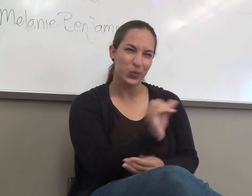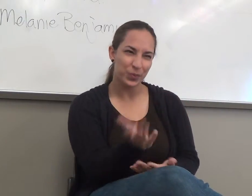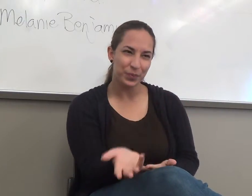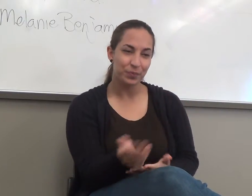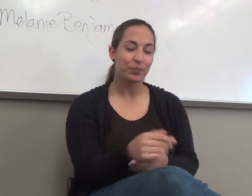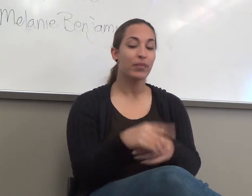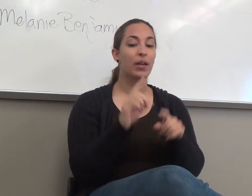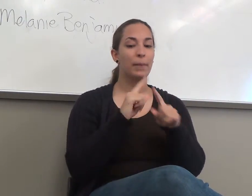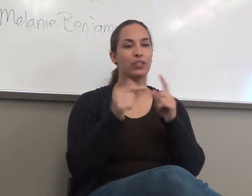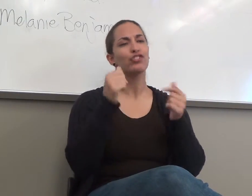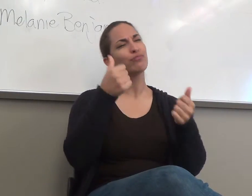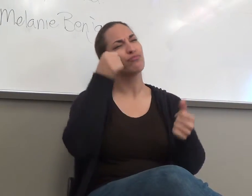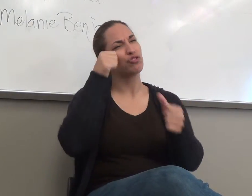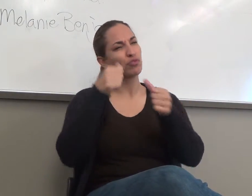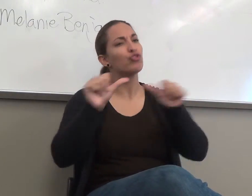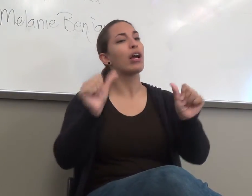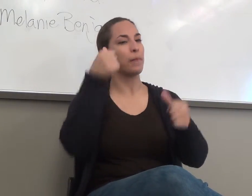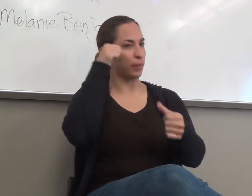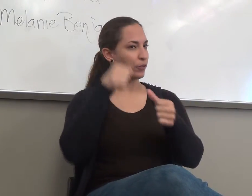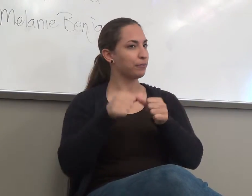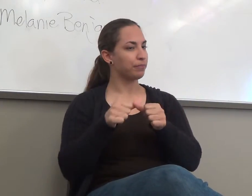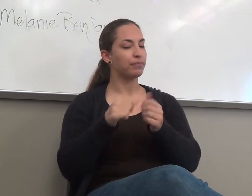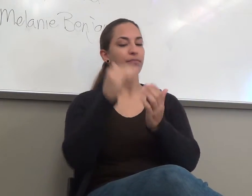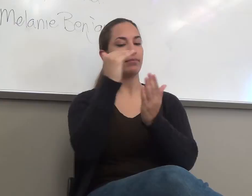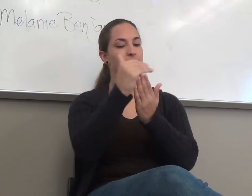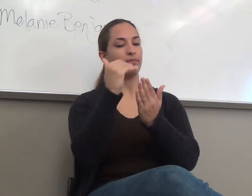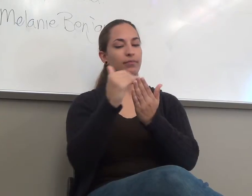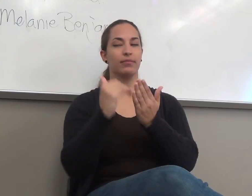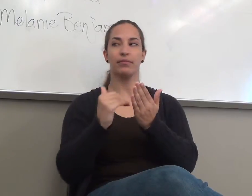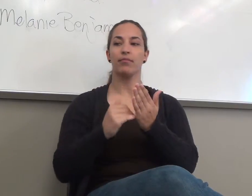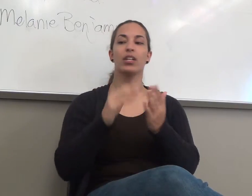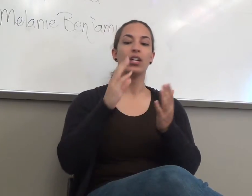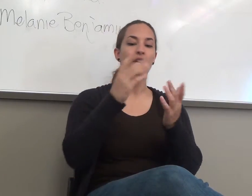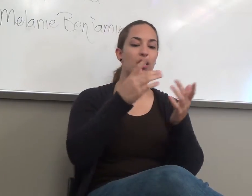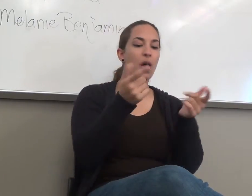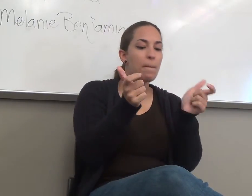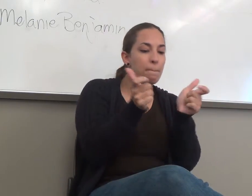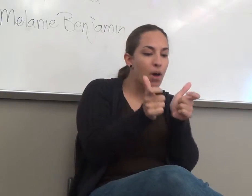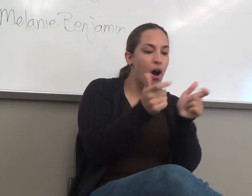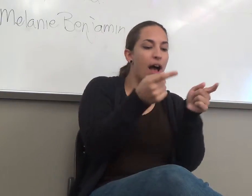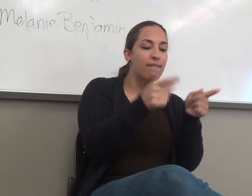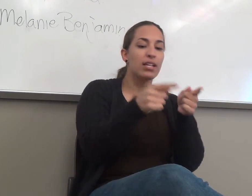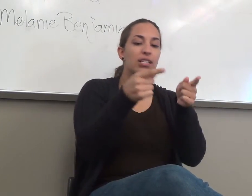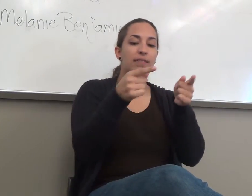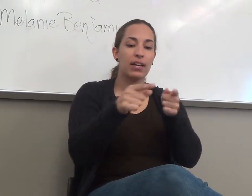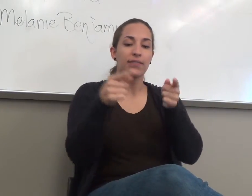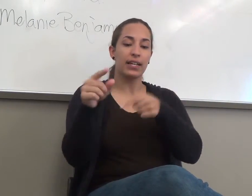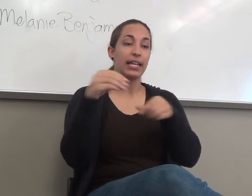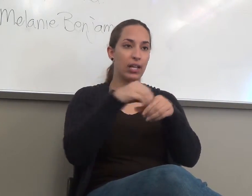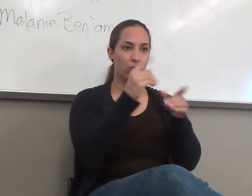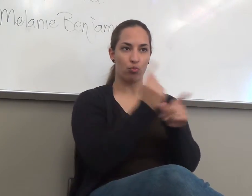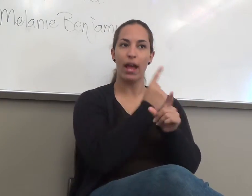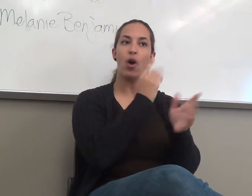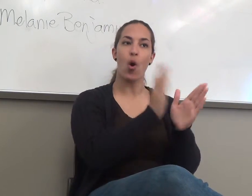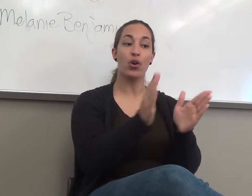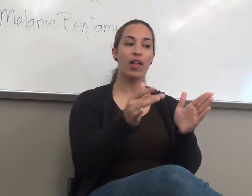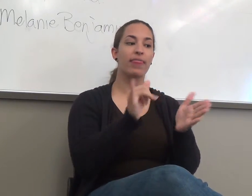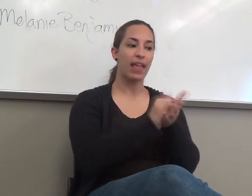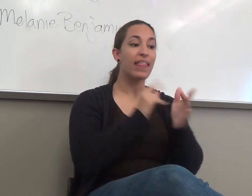order, a series of small events or actions in the order in which they occurred. By keeping to chronological